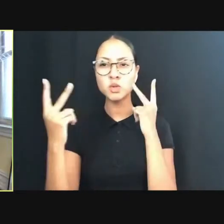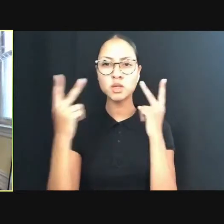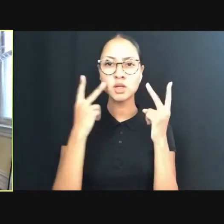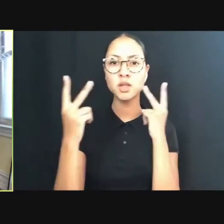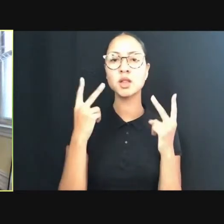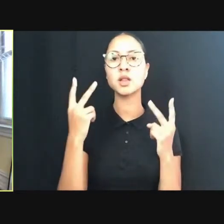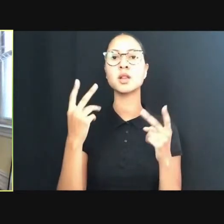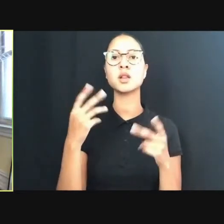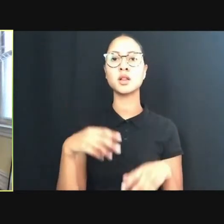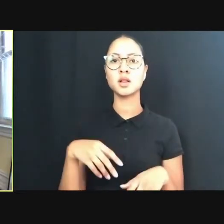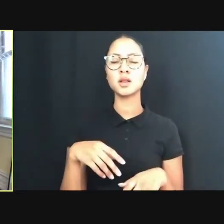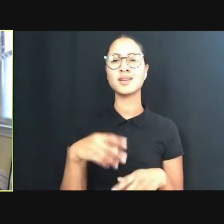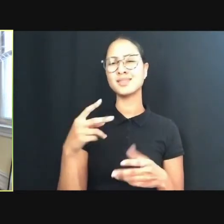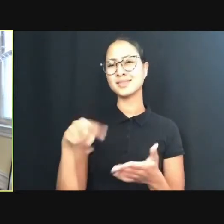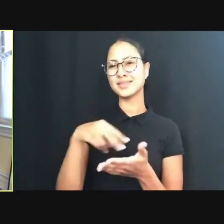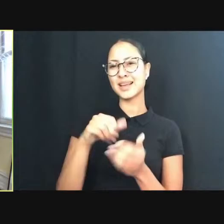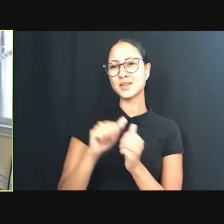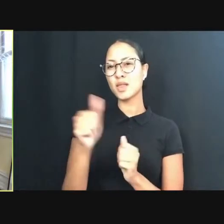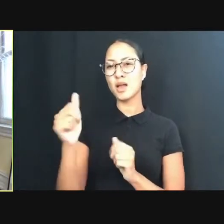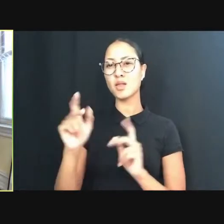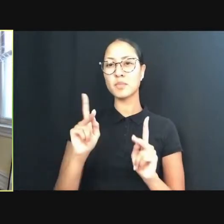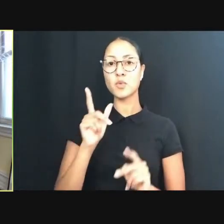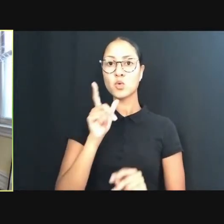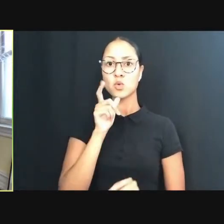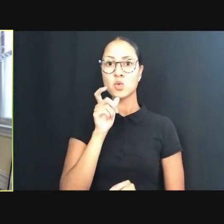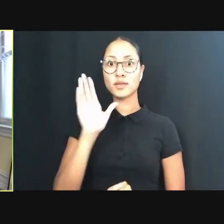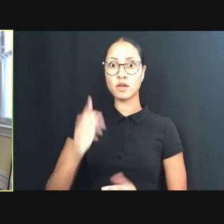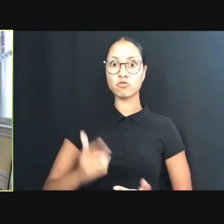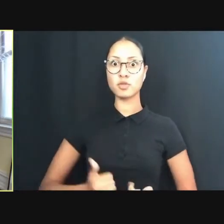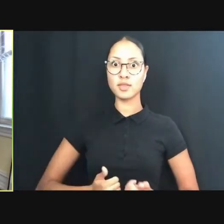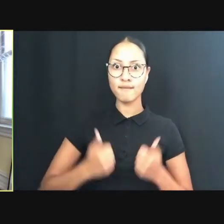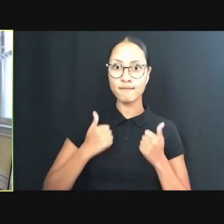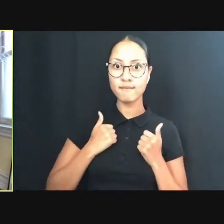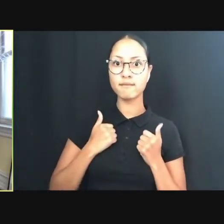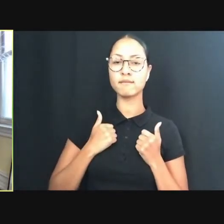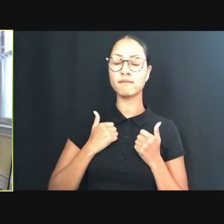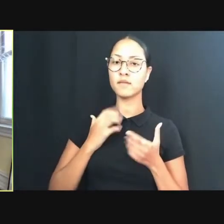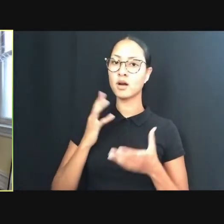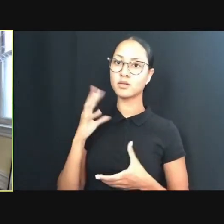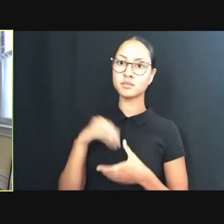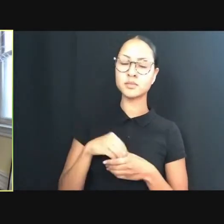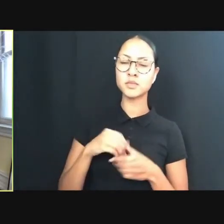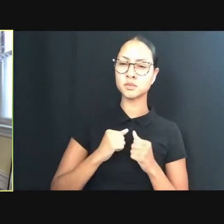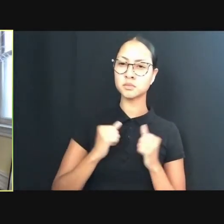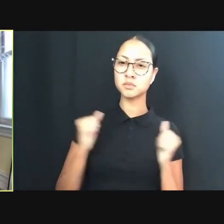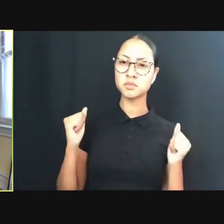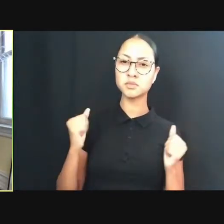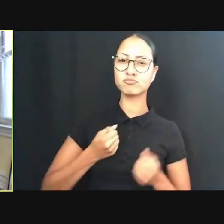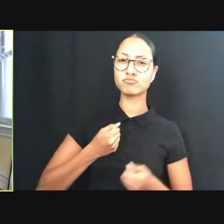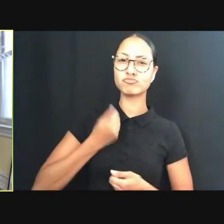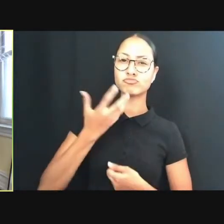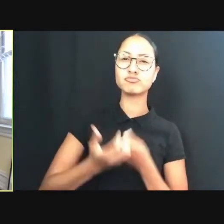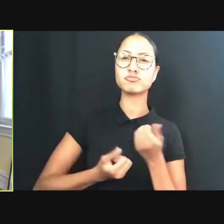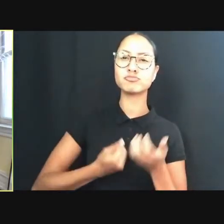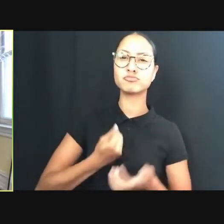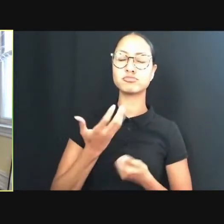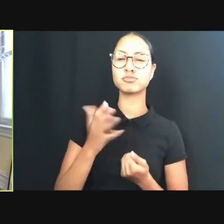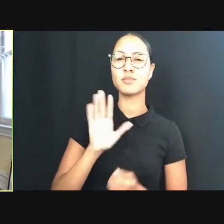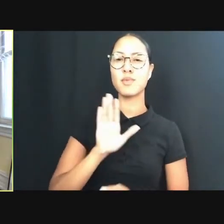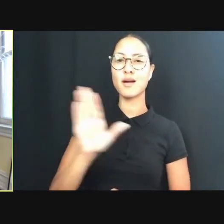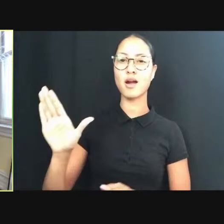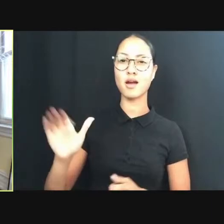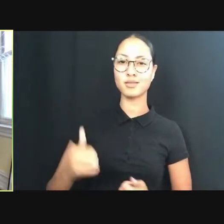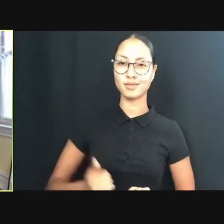dancing about life and that were living life, and the life was coming through in the dance. I wasn't into like hiding